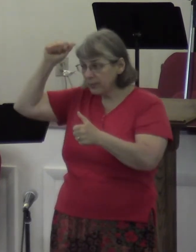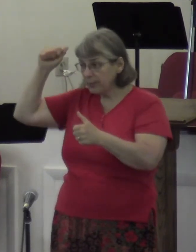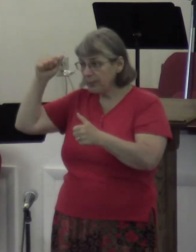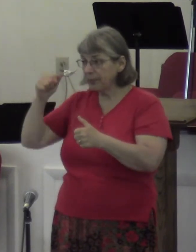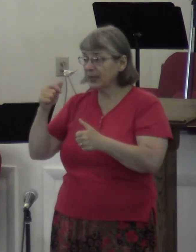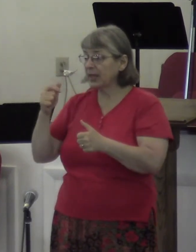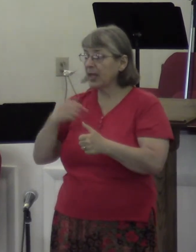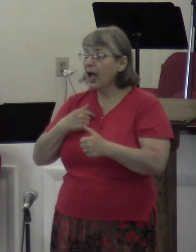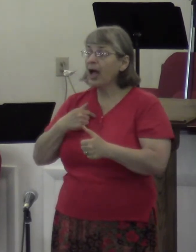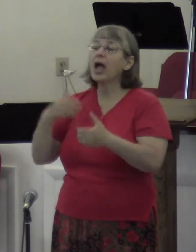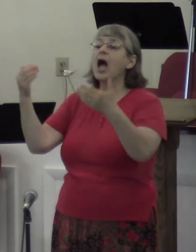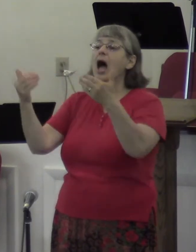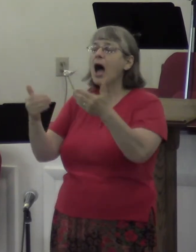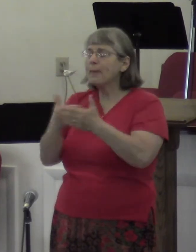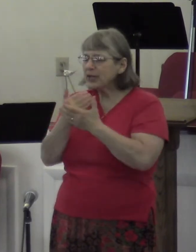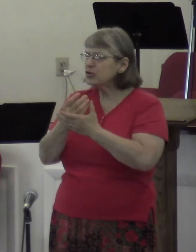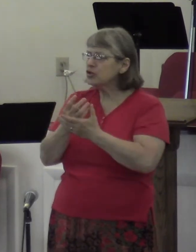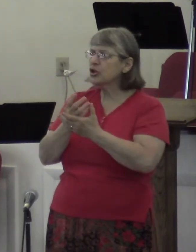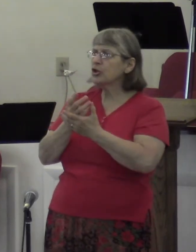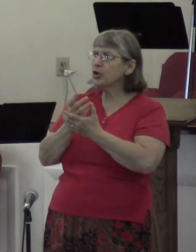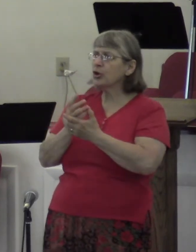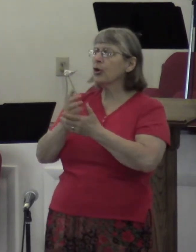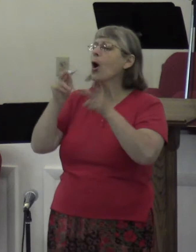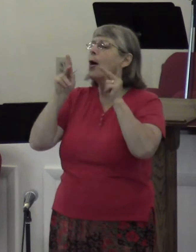I am a new creature.